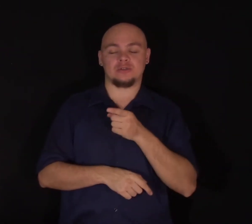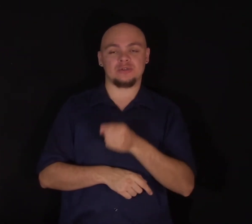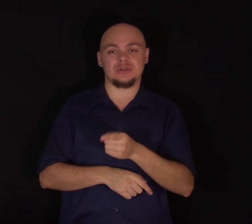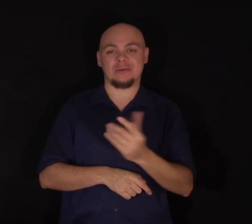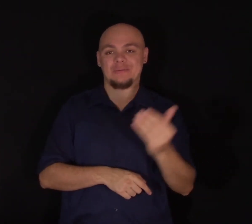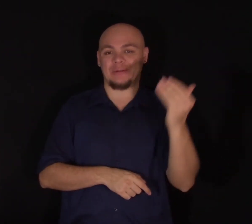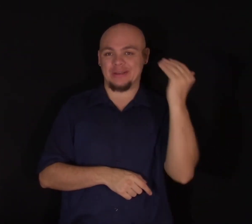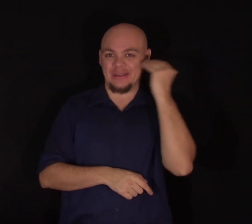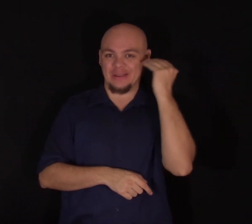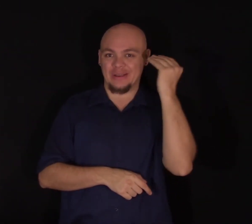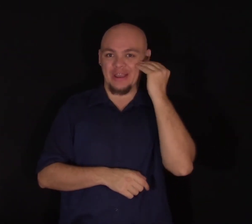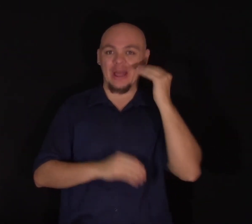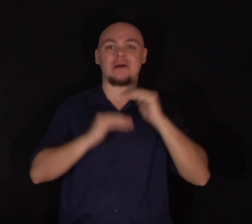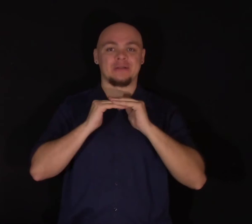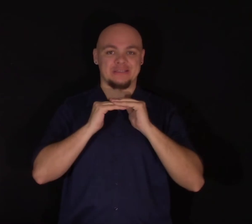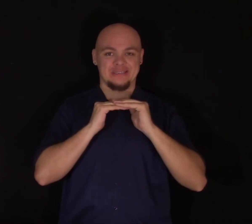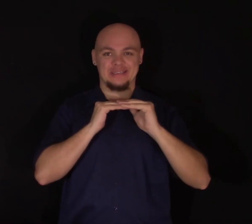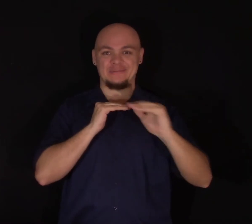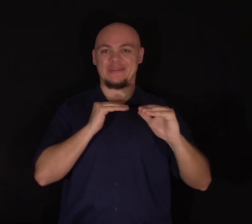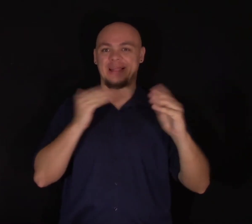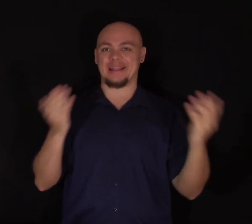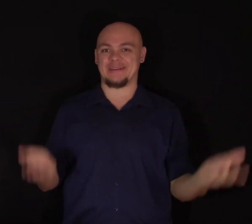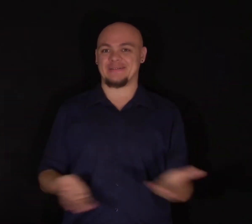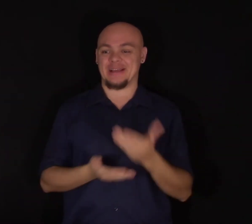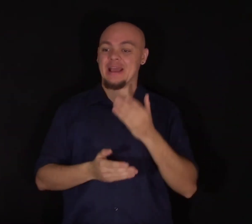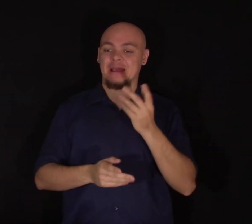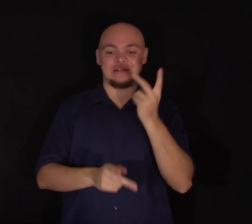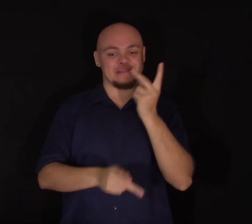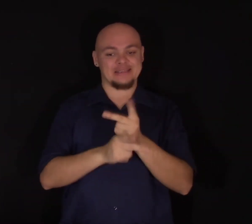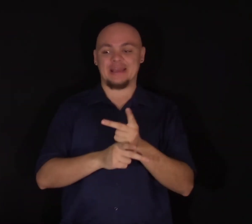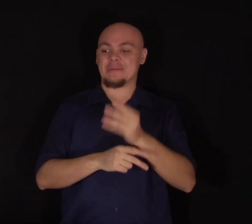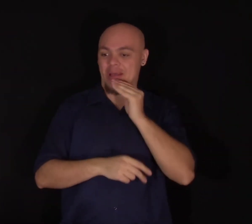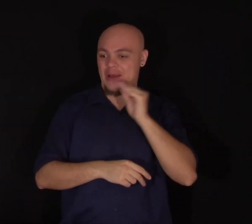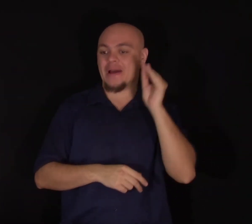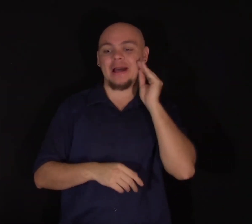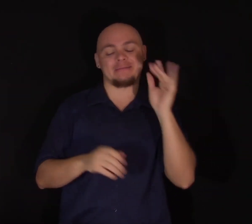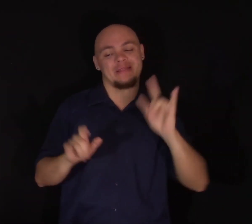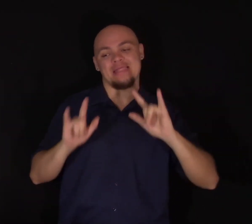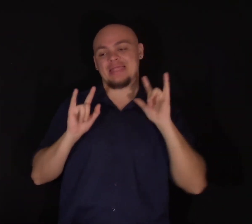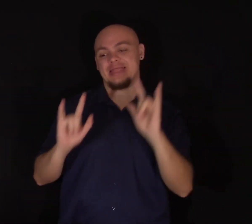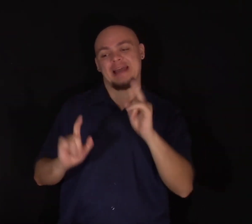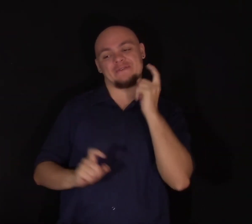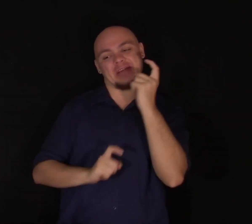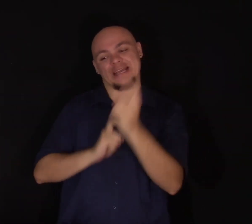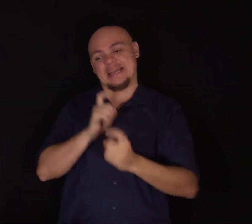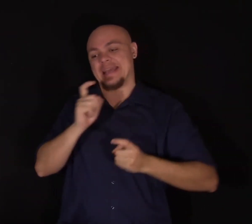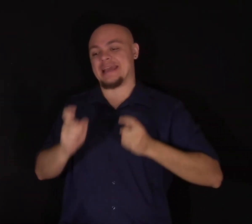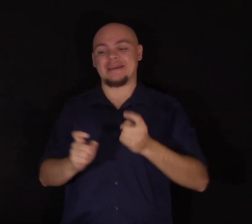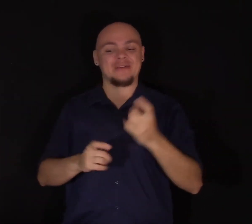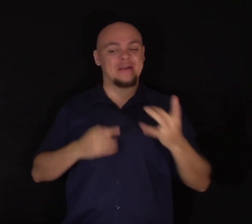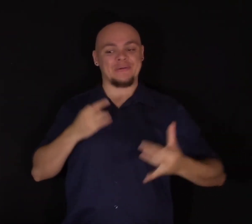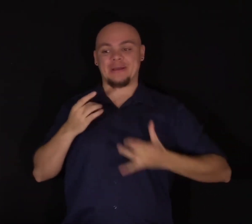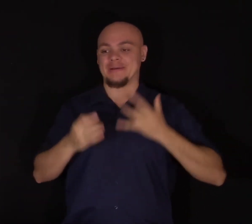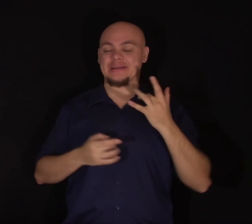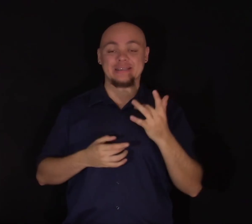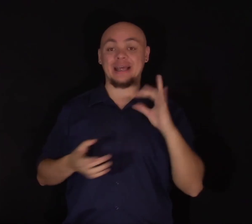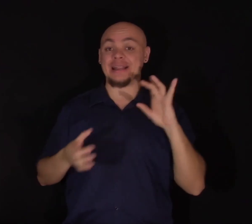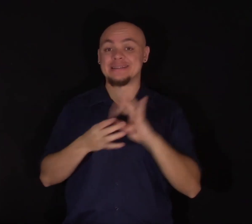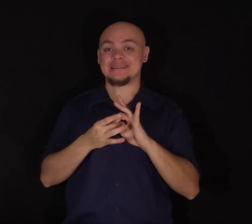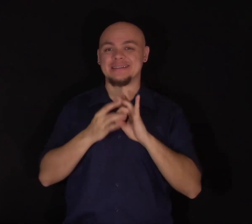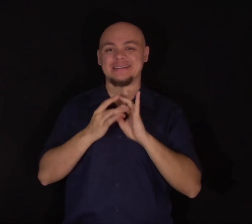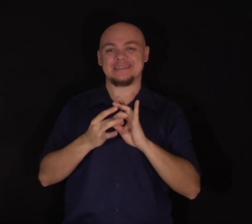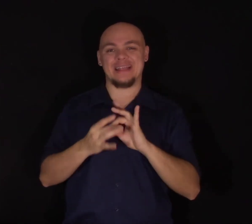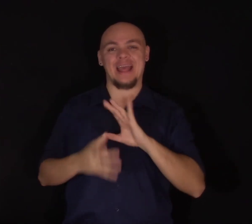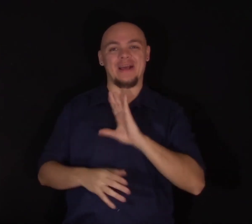that stability was here. She had a forever home. Love was freely given, and we were so excited to join her on her